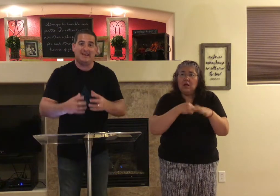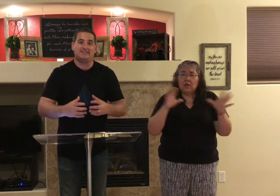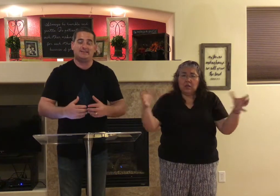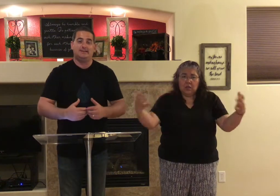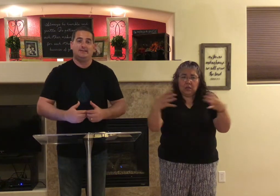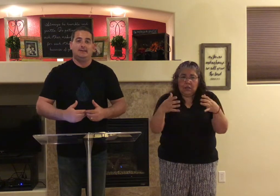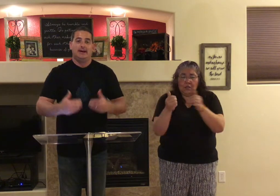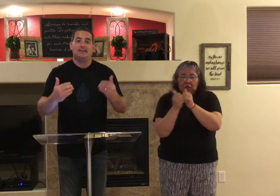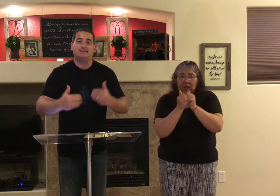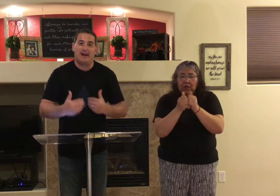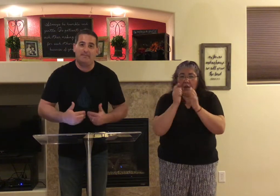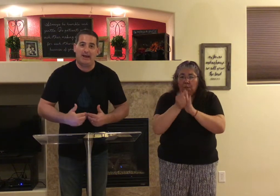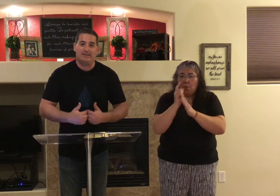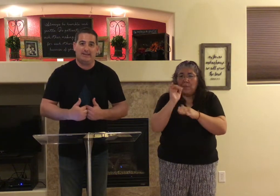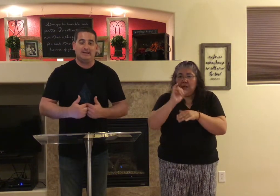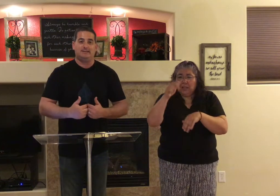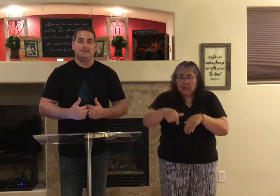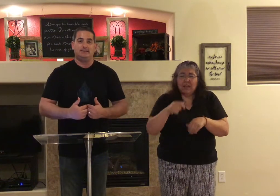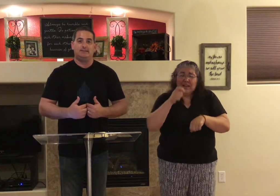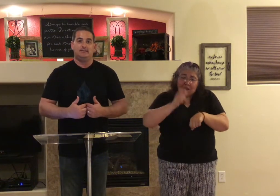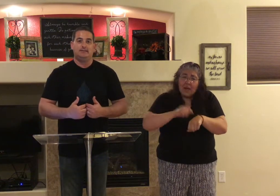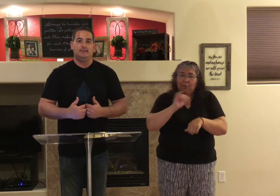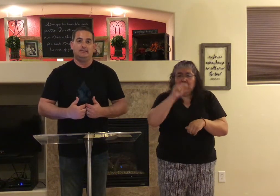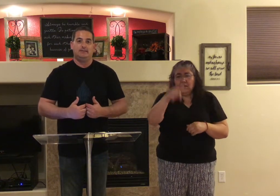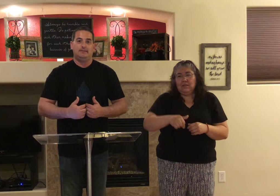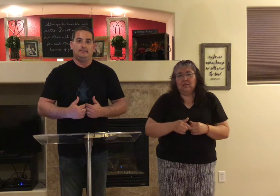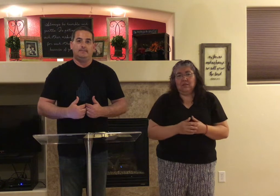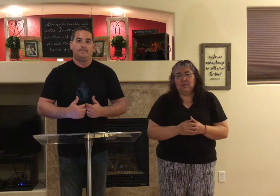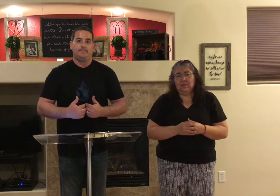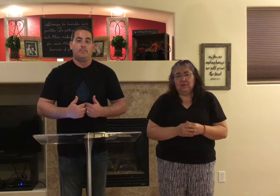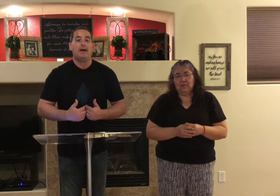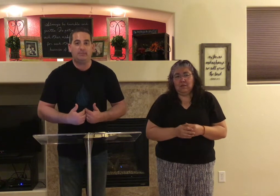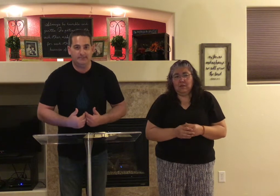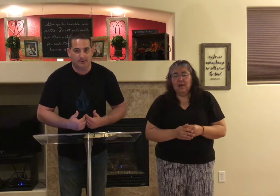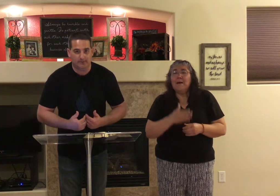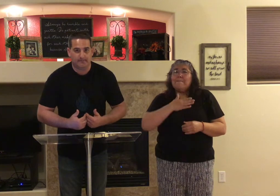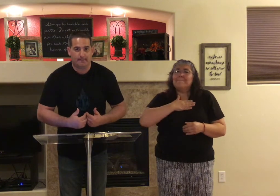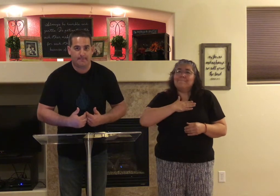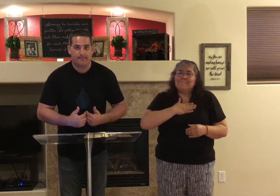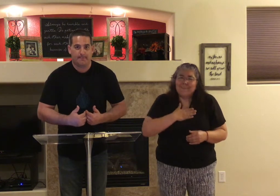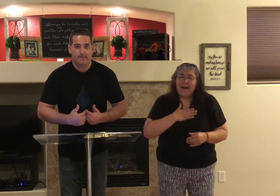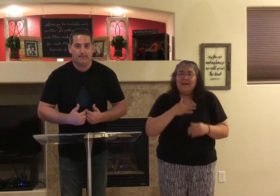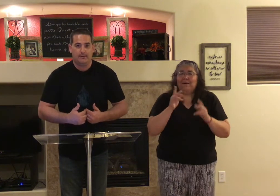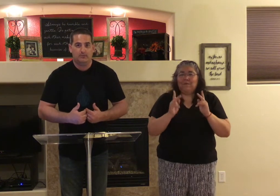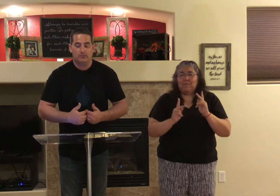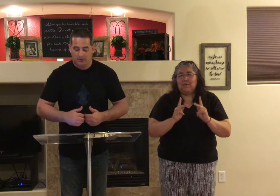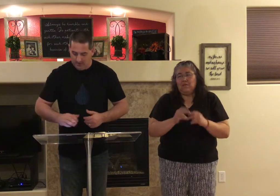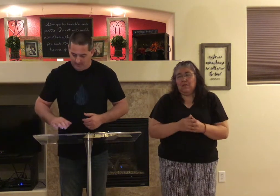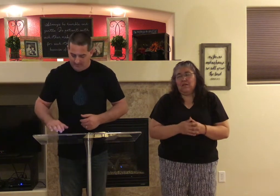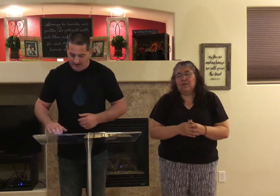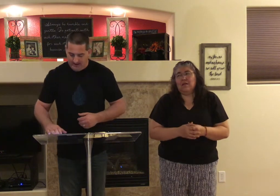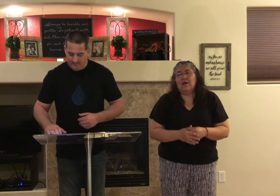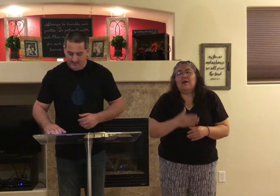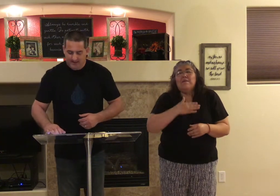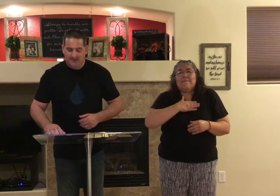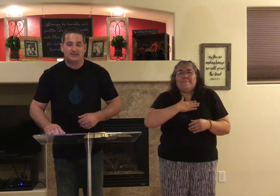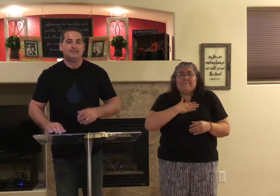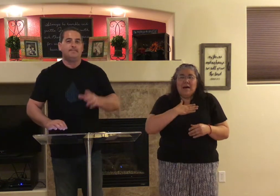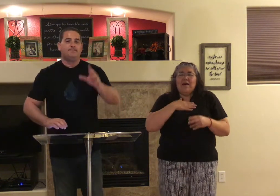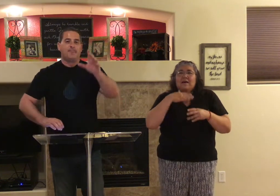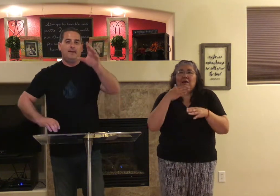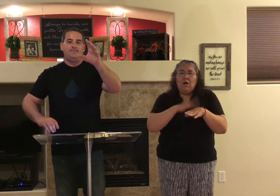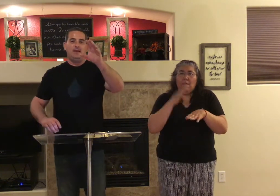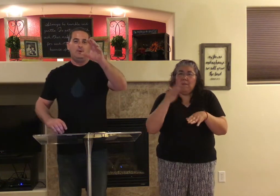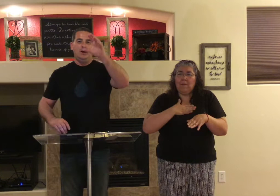like this, at a time like this. My people who are called by my name. He